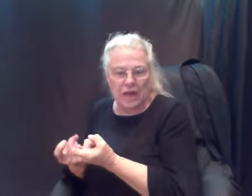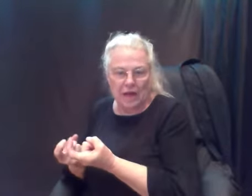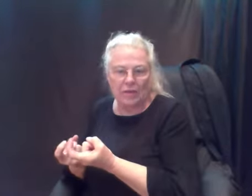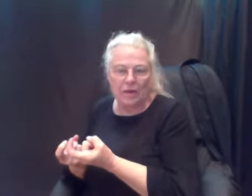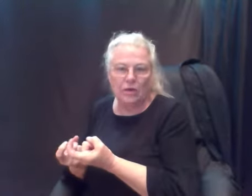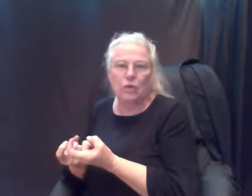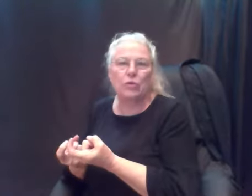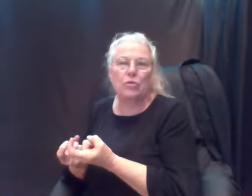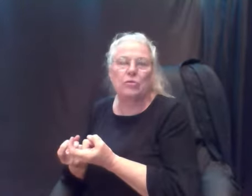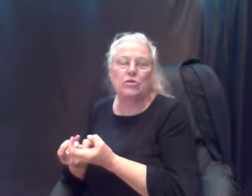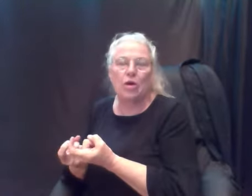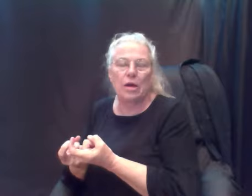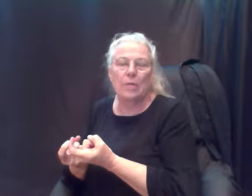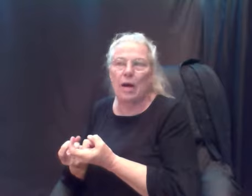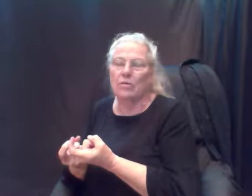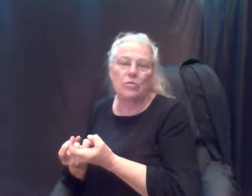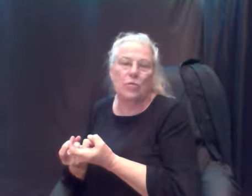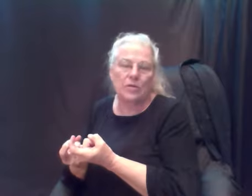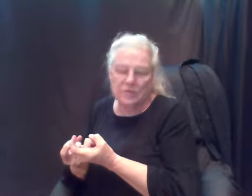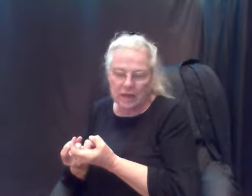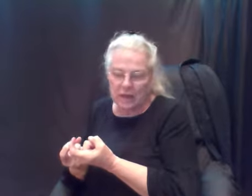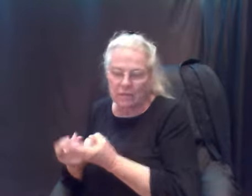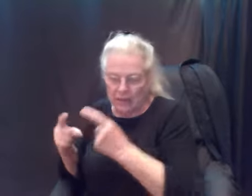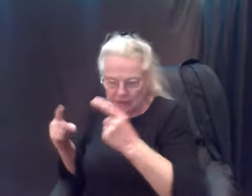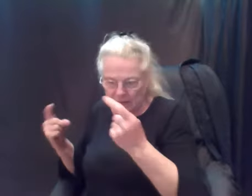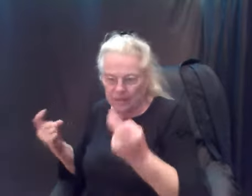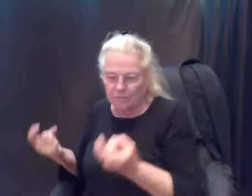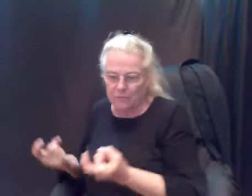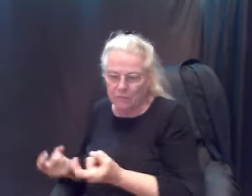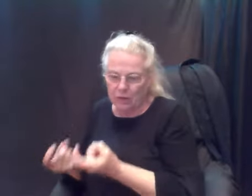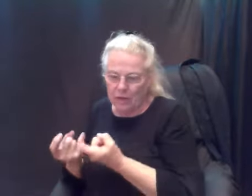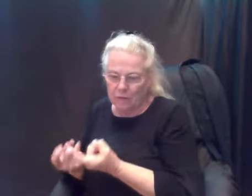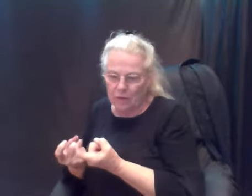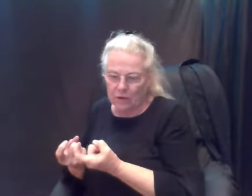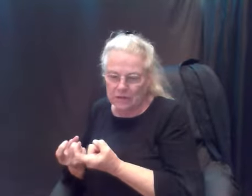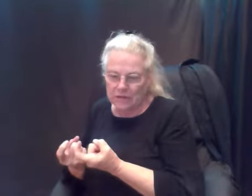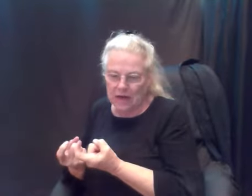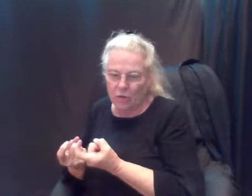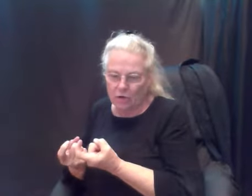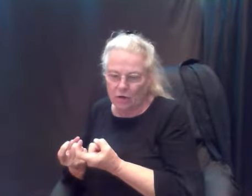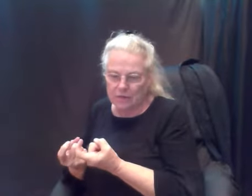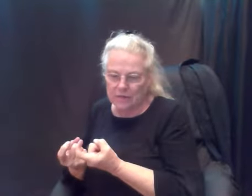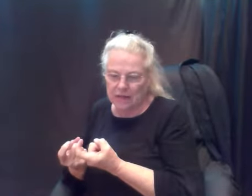that you talk about with sin, that's it. Dark stain or dark sin.